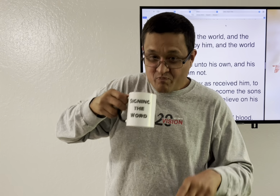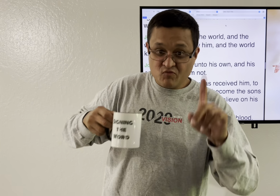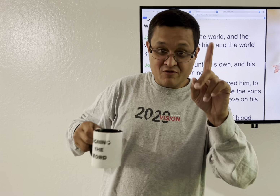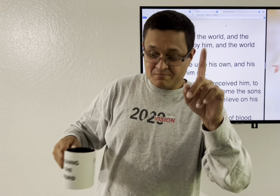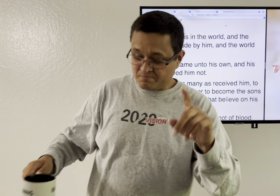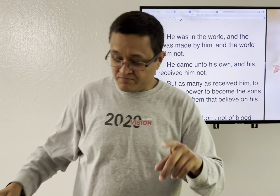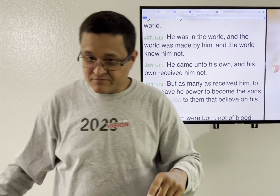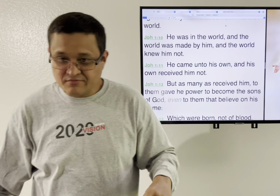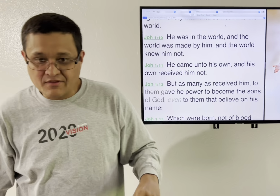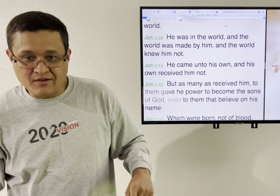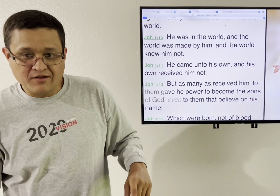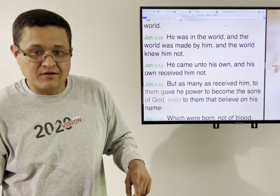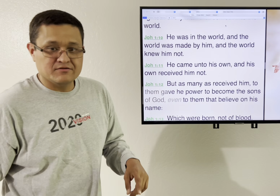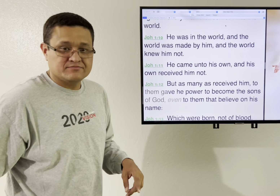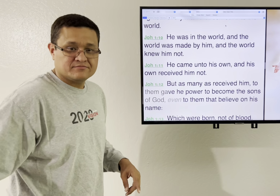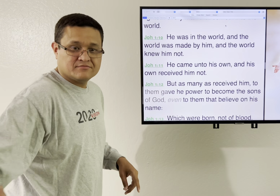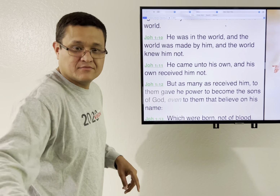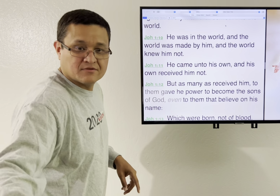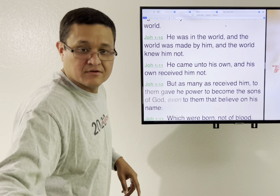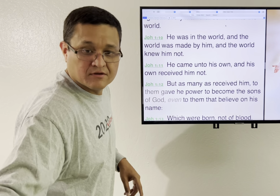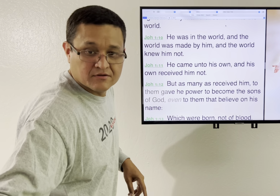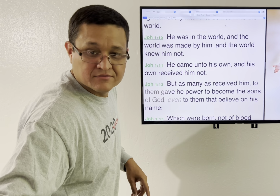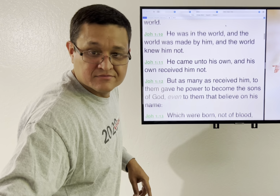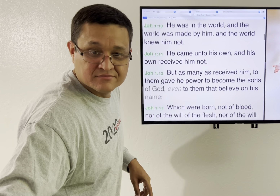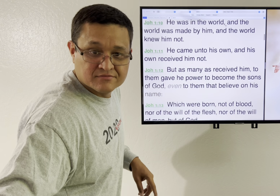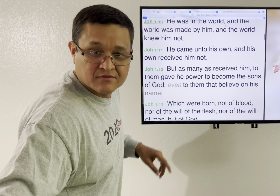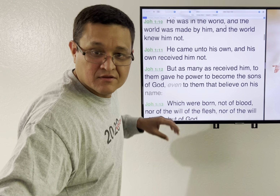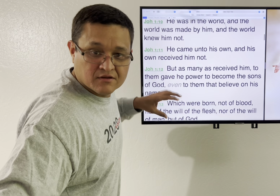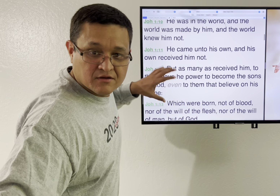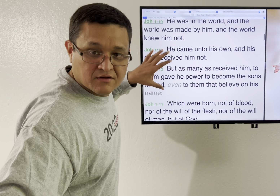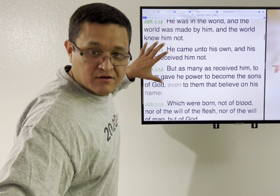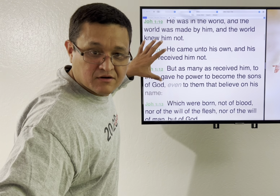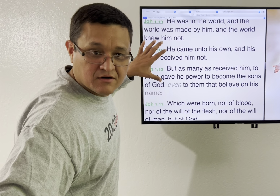midday. I just threw some water in there.